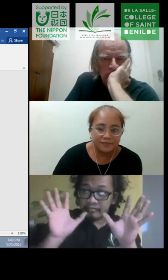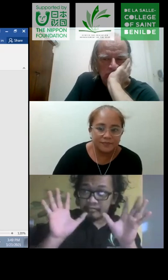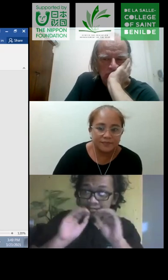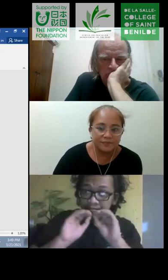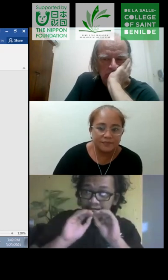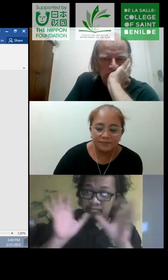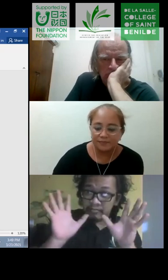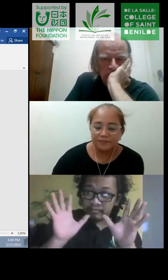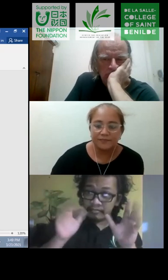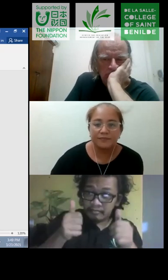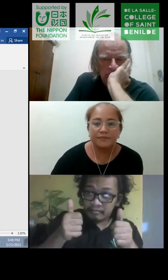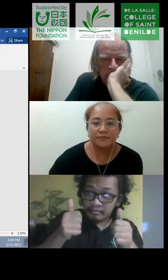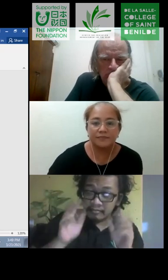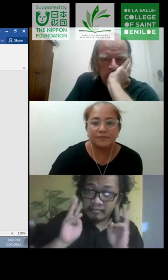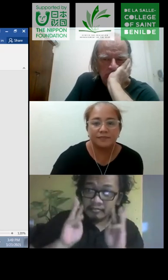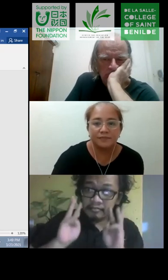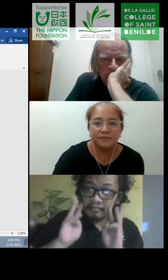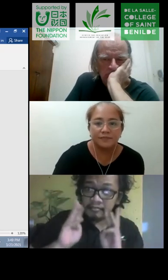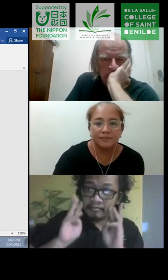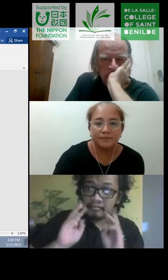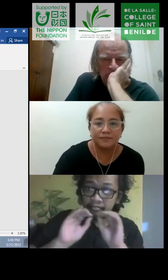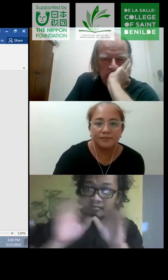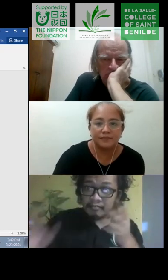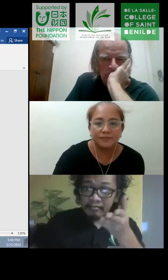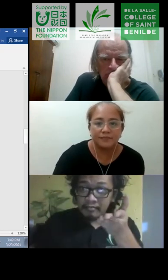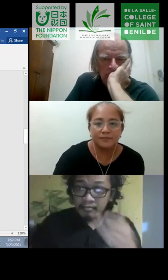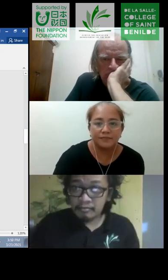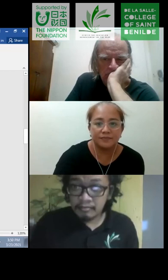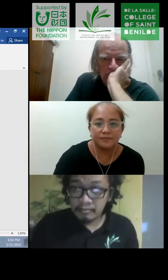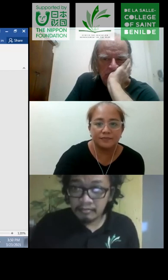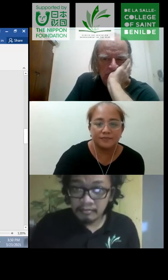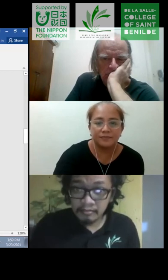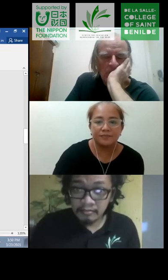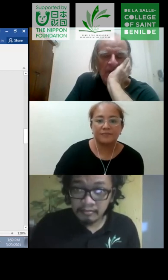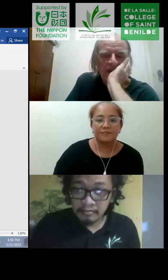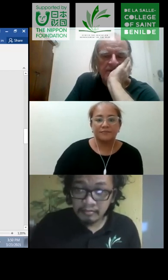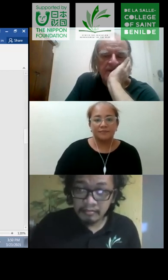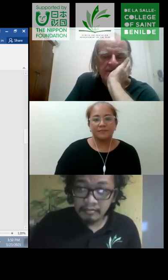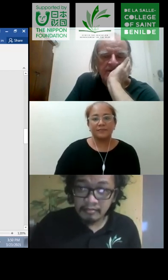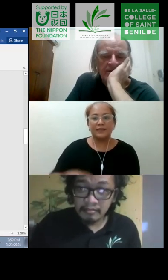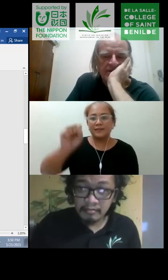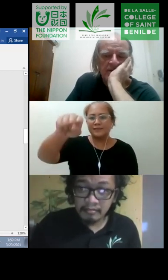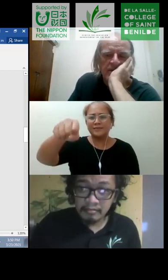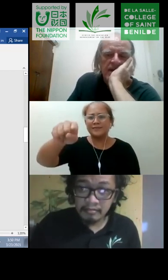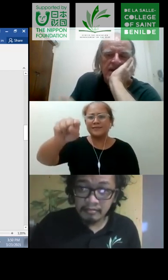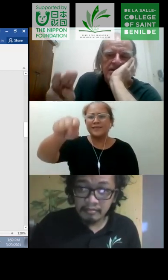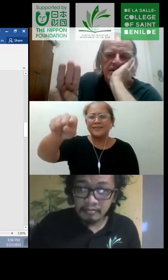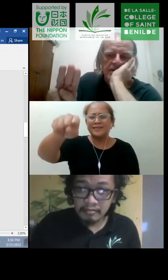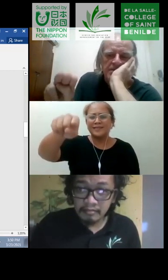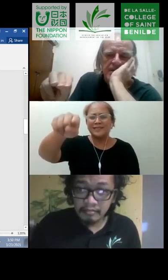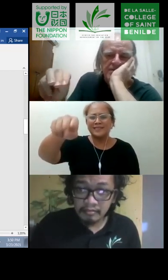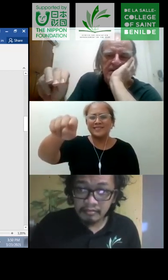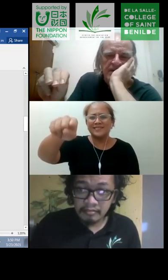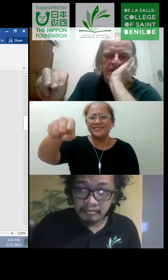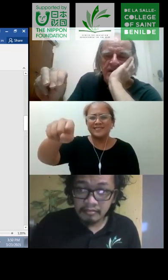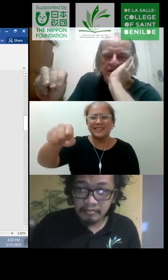closed, and spread. That's how we arranged it. Dr. Wood, is that clear though? yes, yes, yes. So